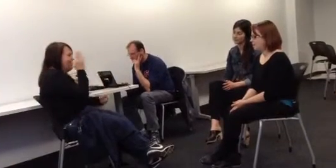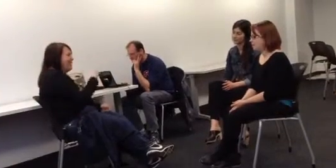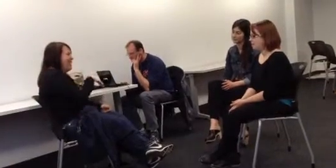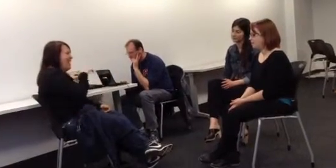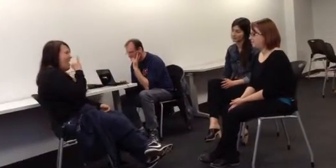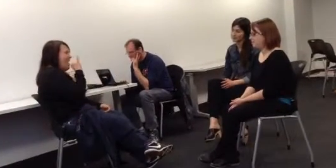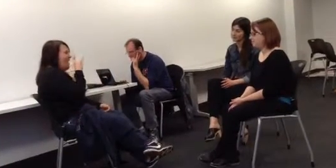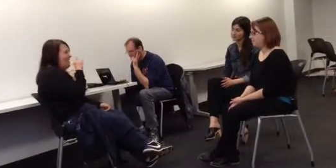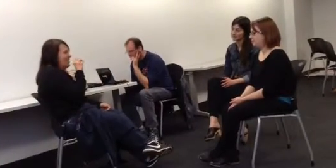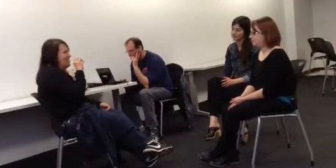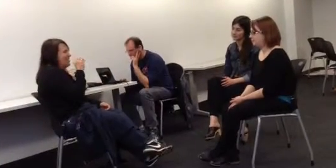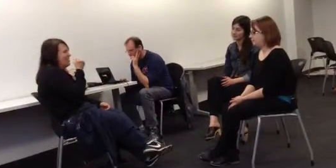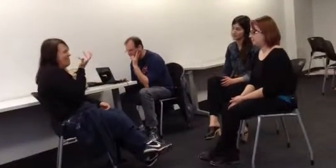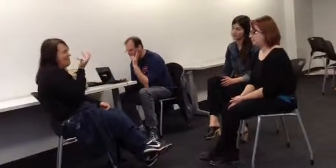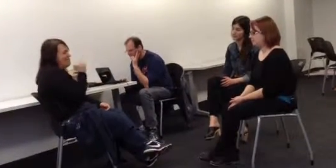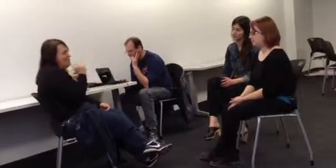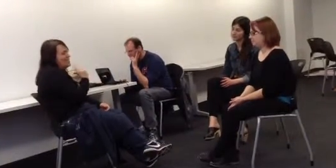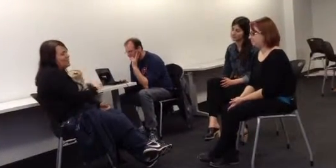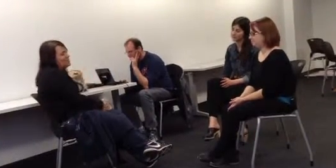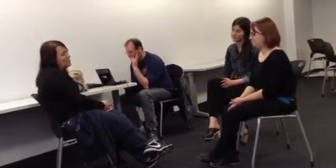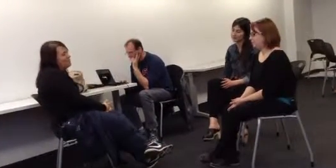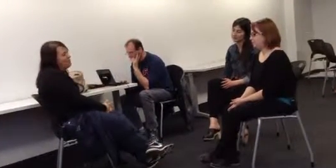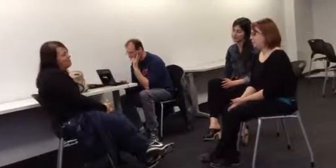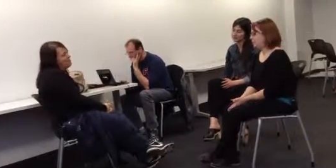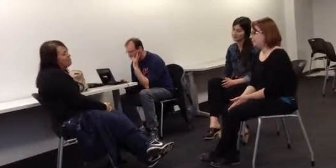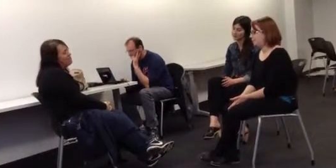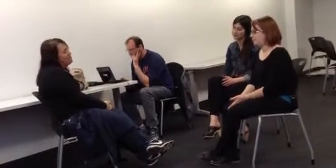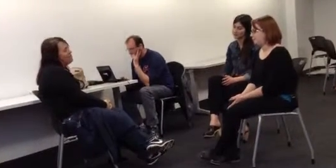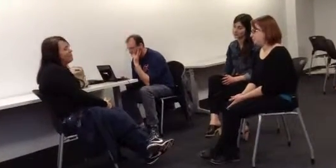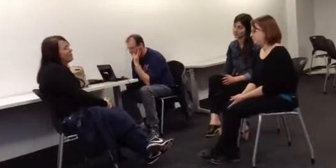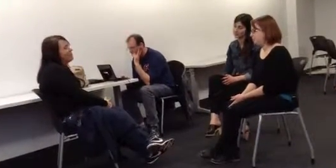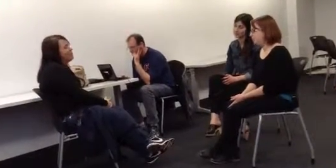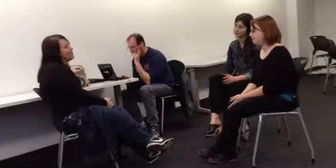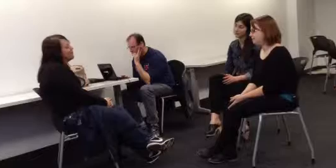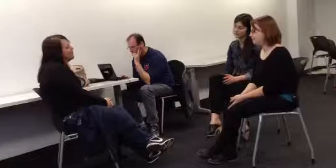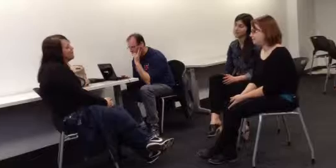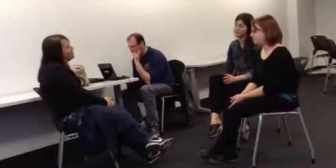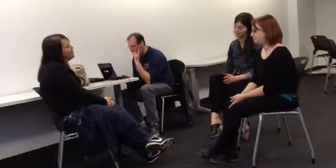A lot of deaf people don't know idioms really.